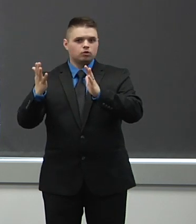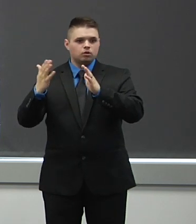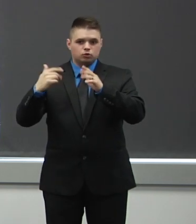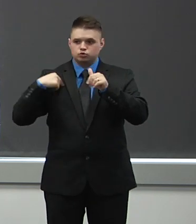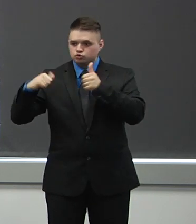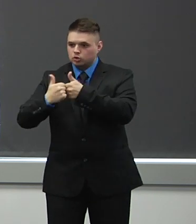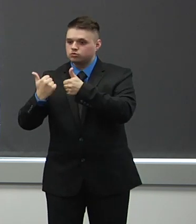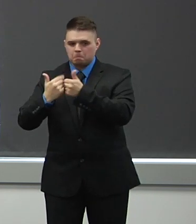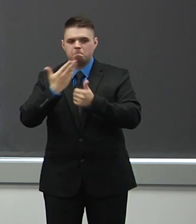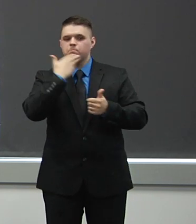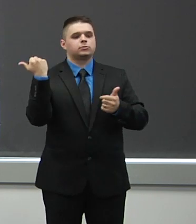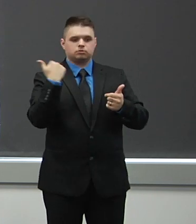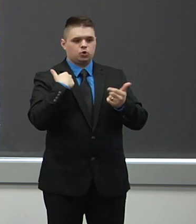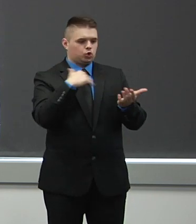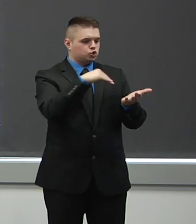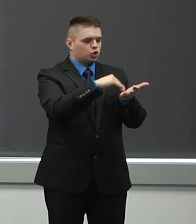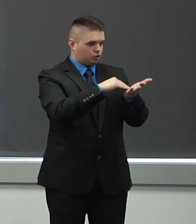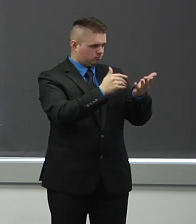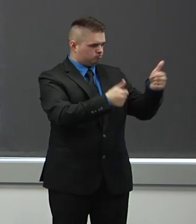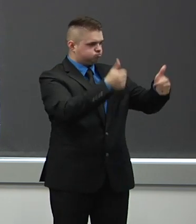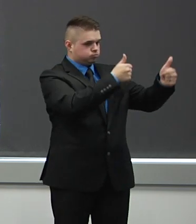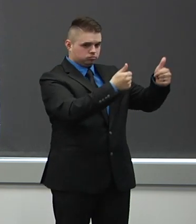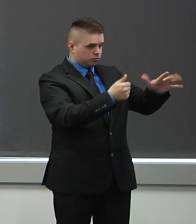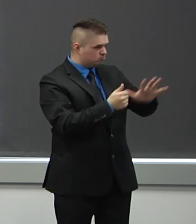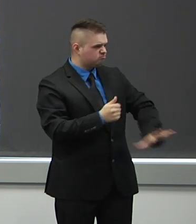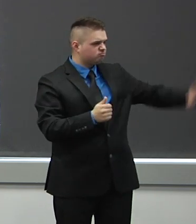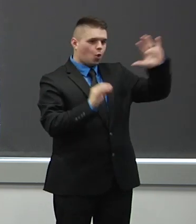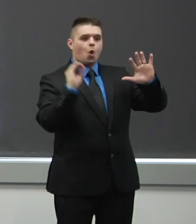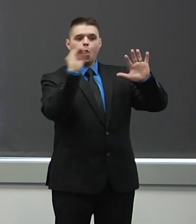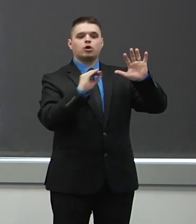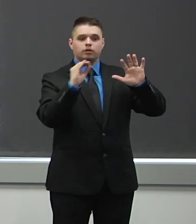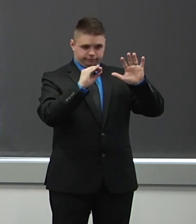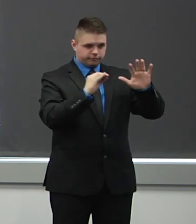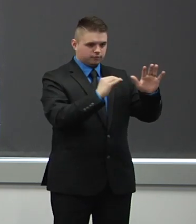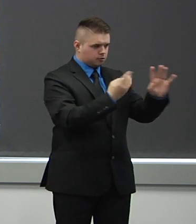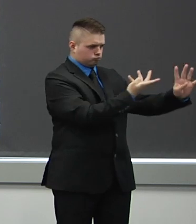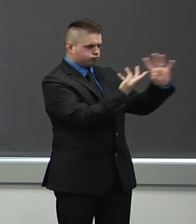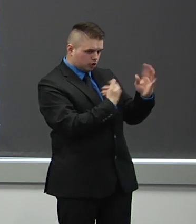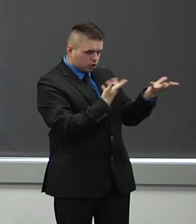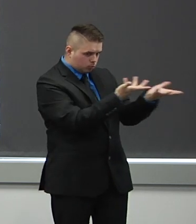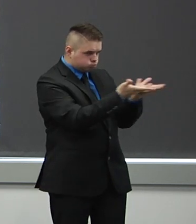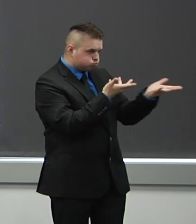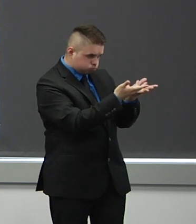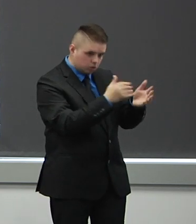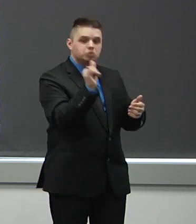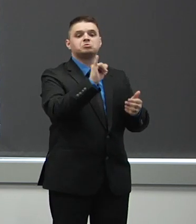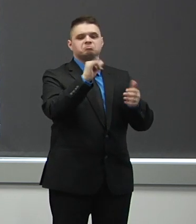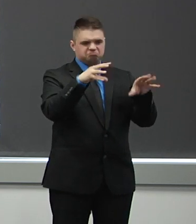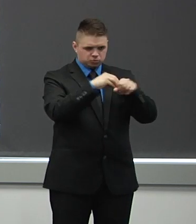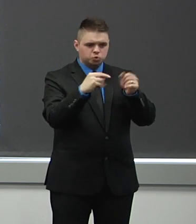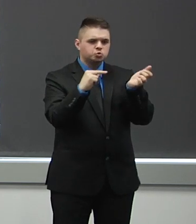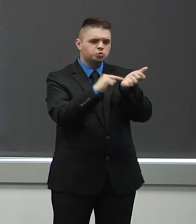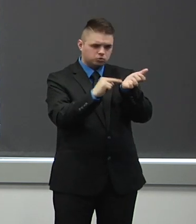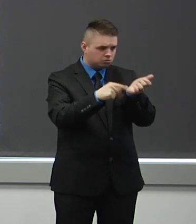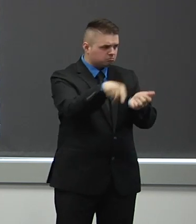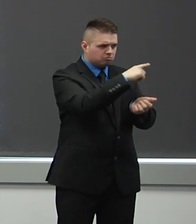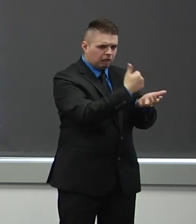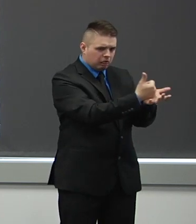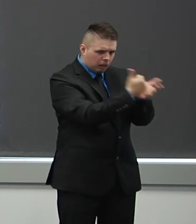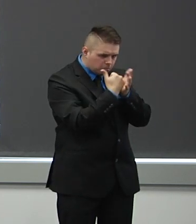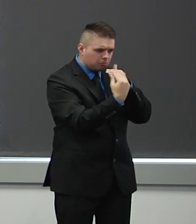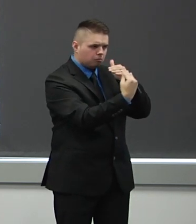best physicians from all around the state and nurses to help inform my